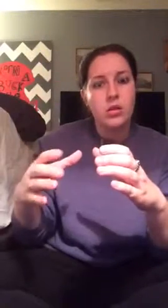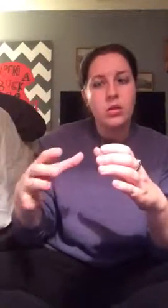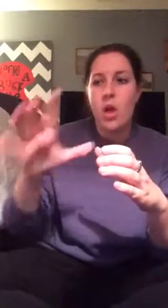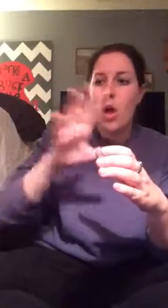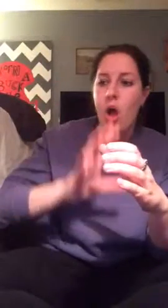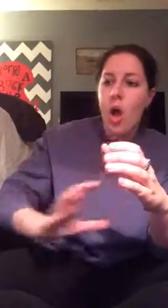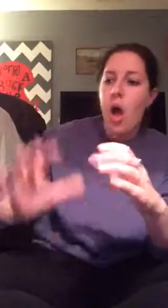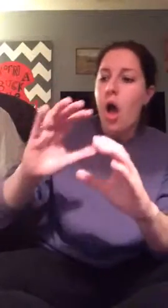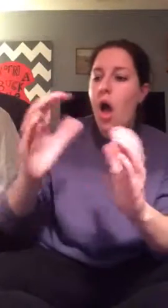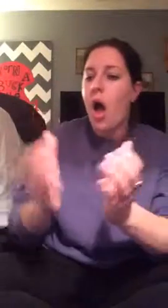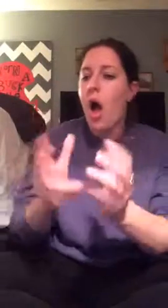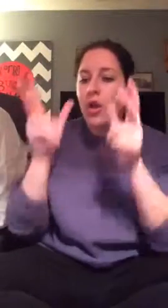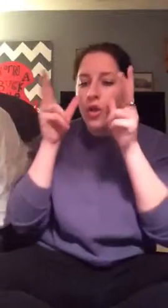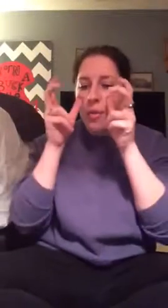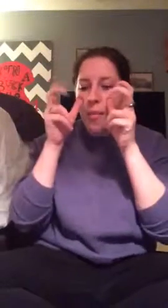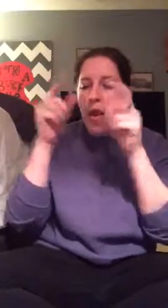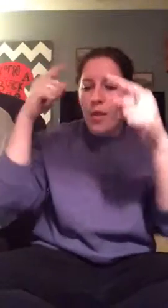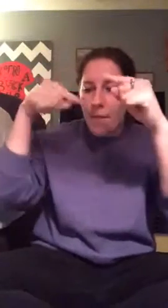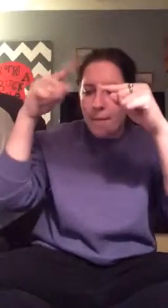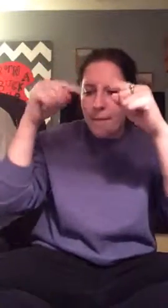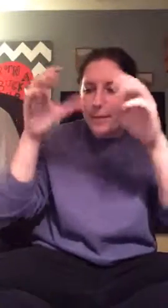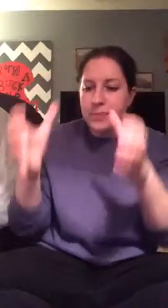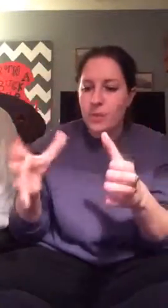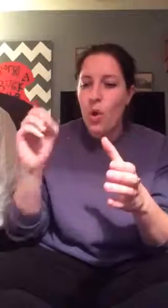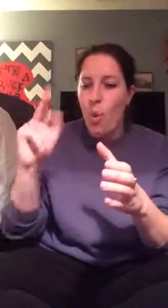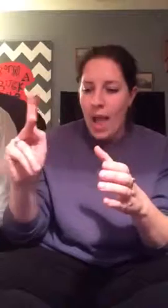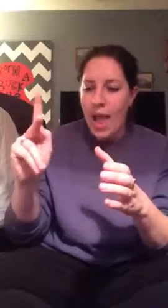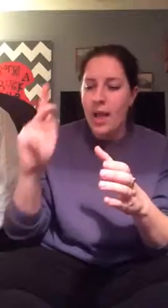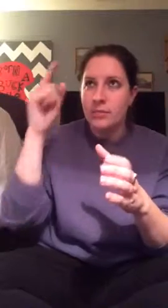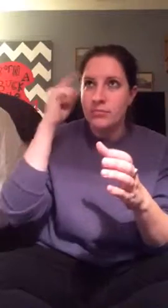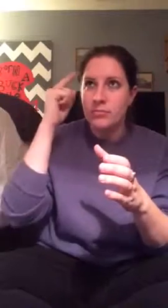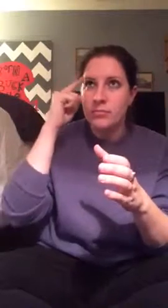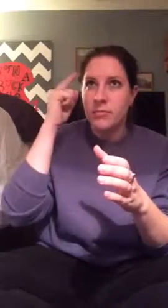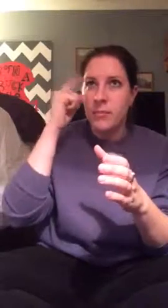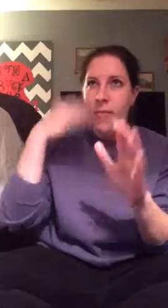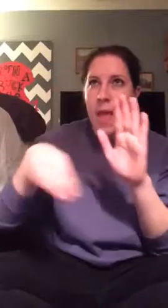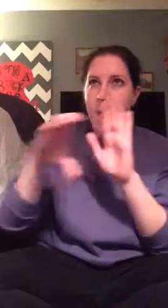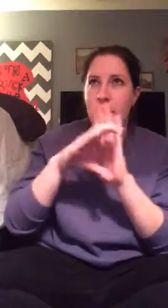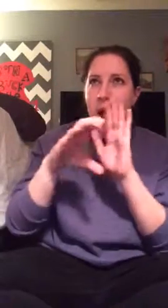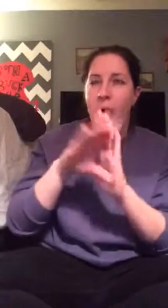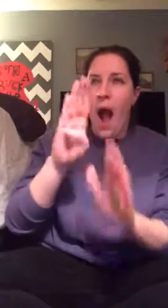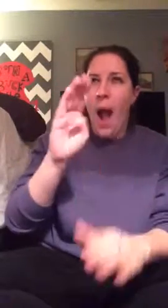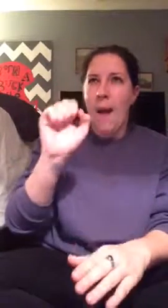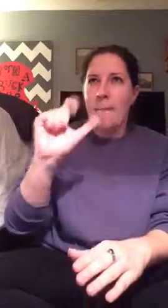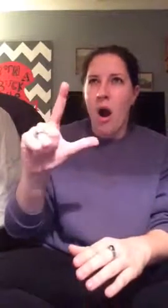have to retrieve the word ball. So there's a visual image in your brain that says anything that is round,